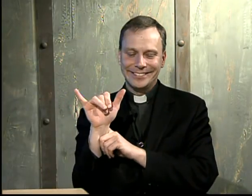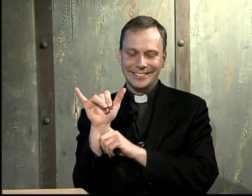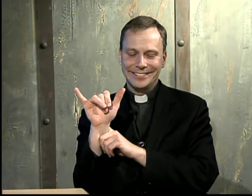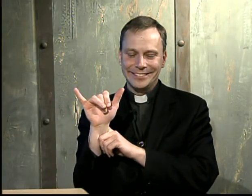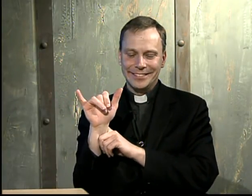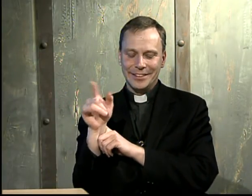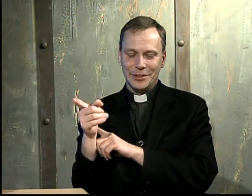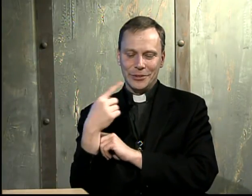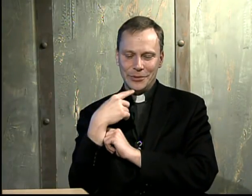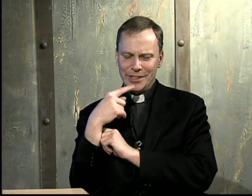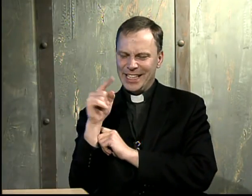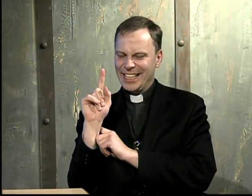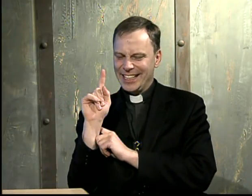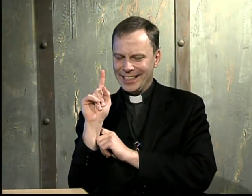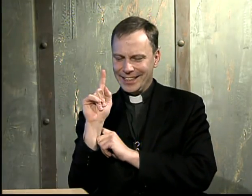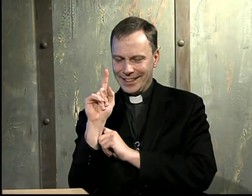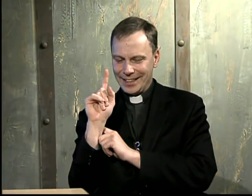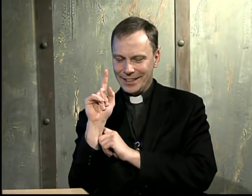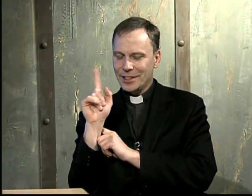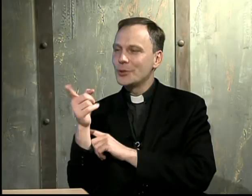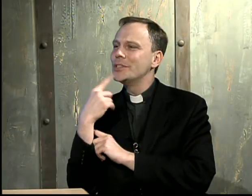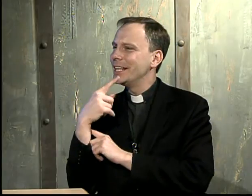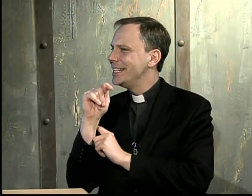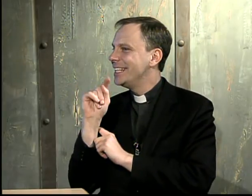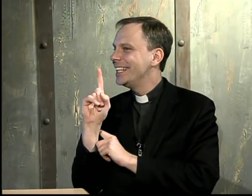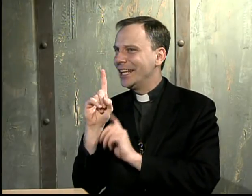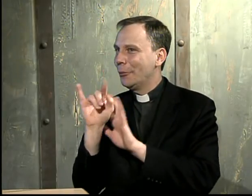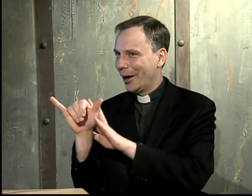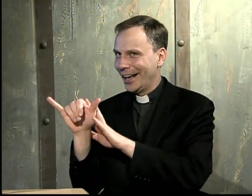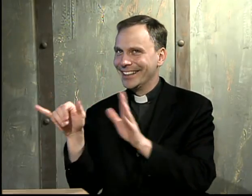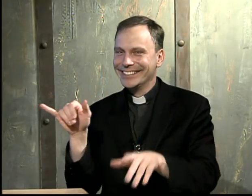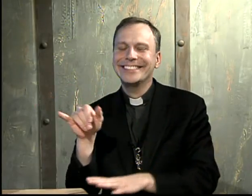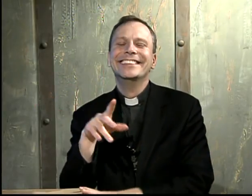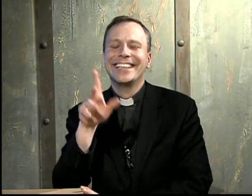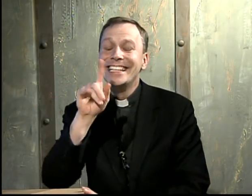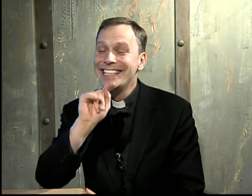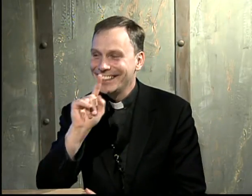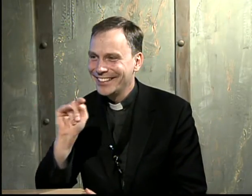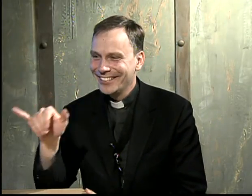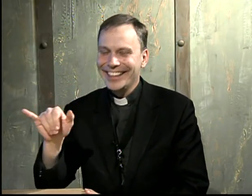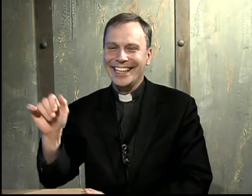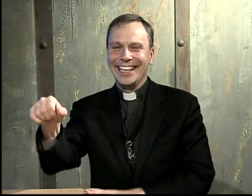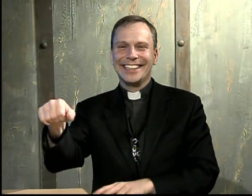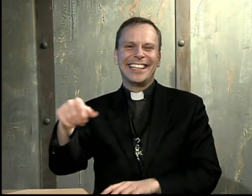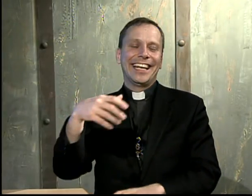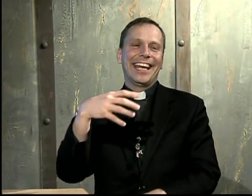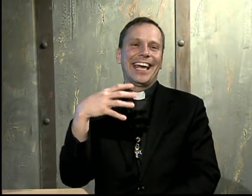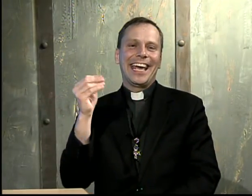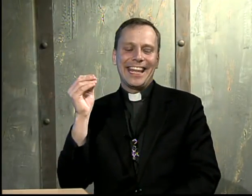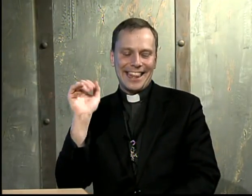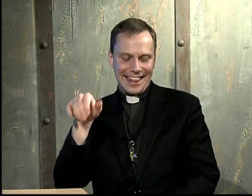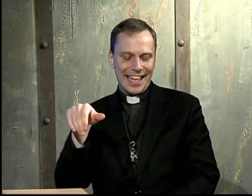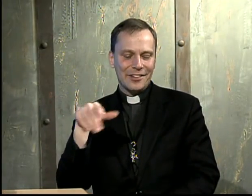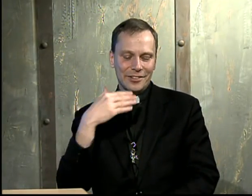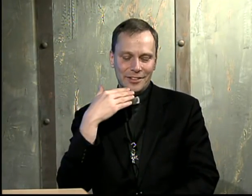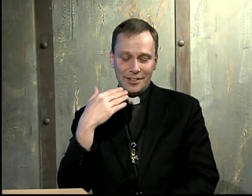ago, many deaf people used TTYs. I believe you said TDY, but it's TTY. Yeah.